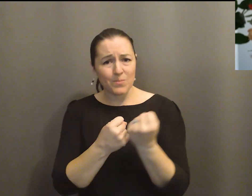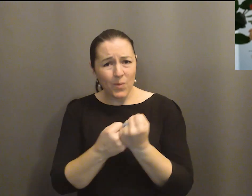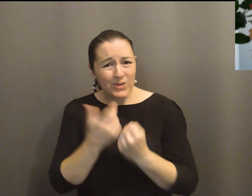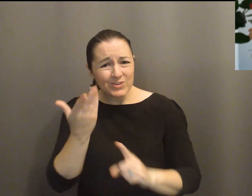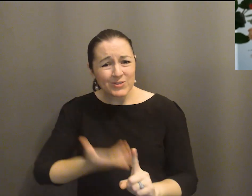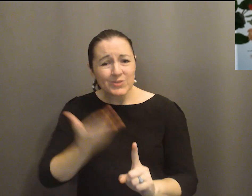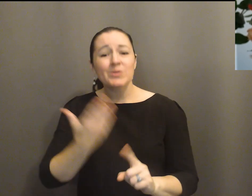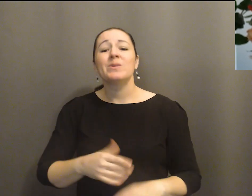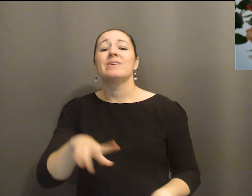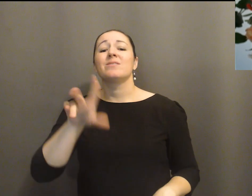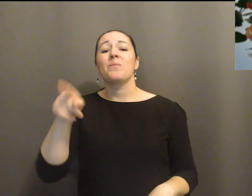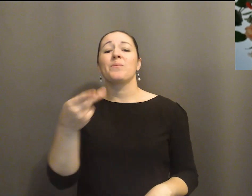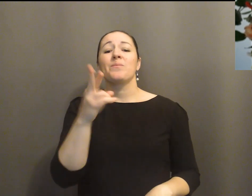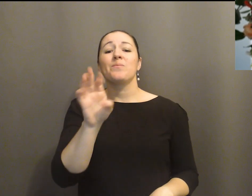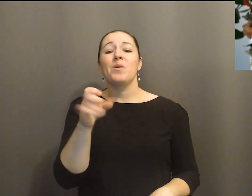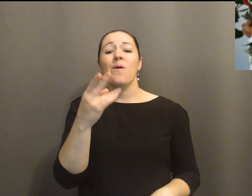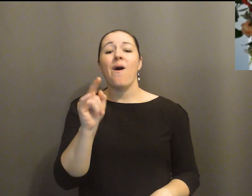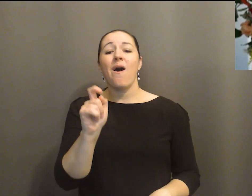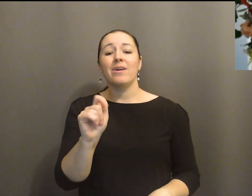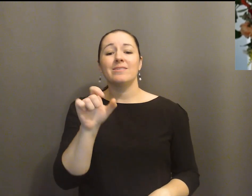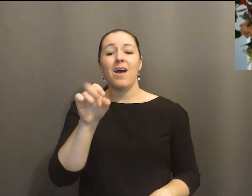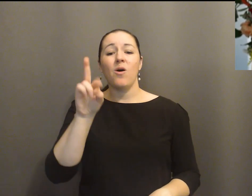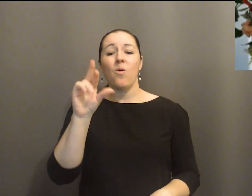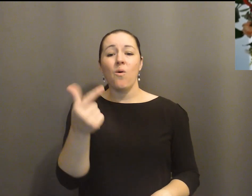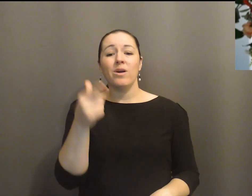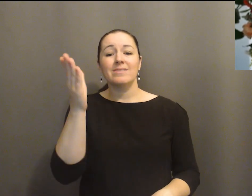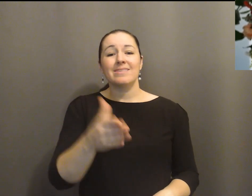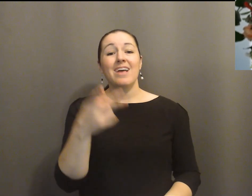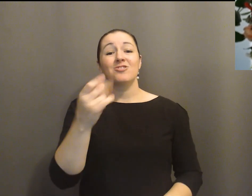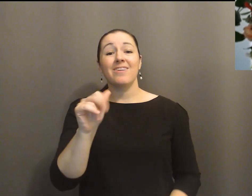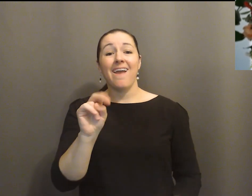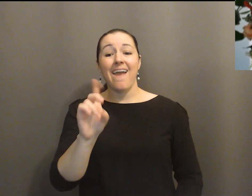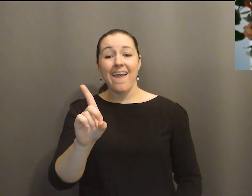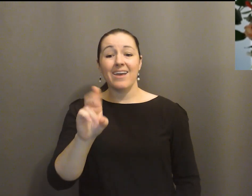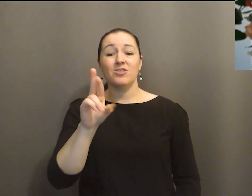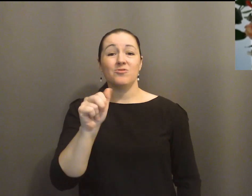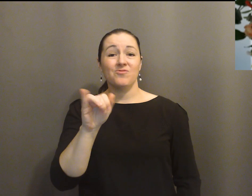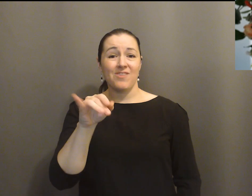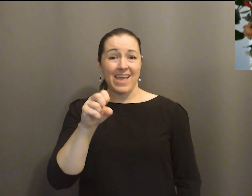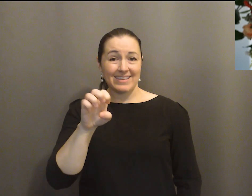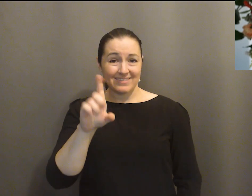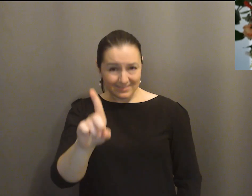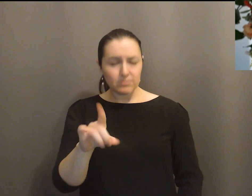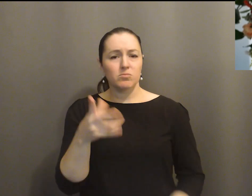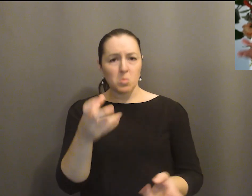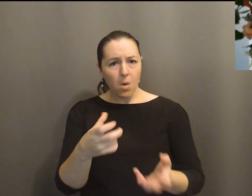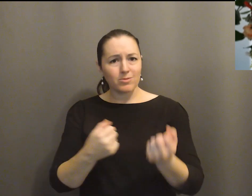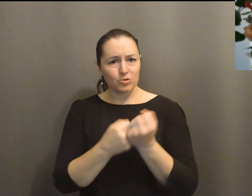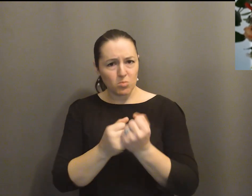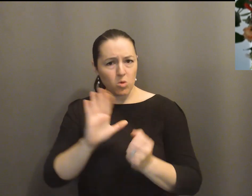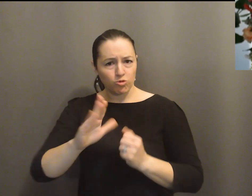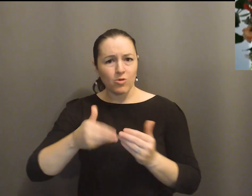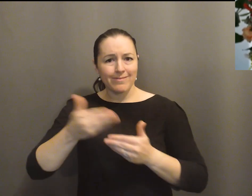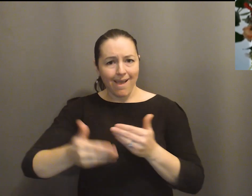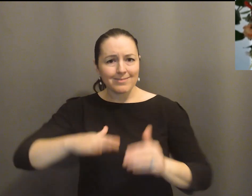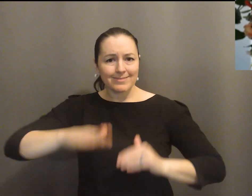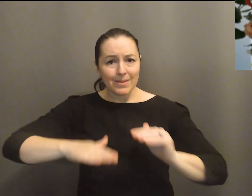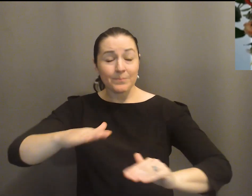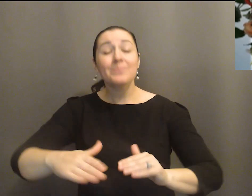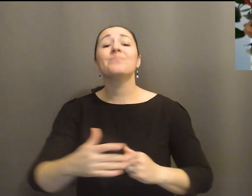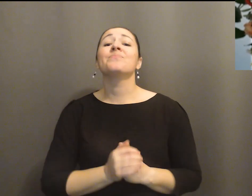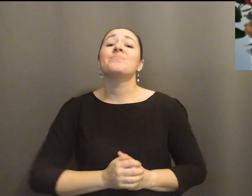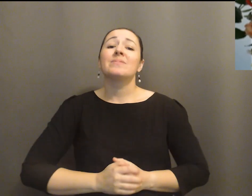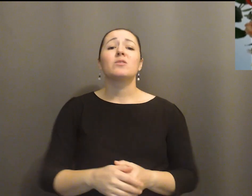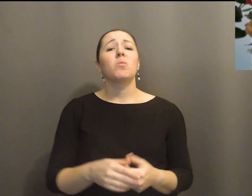you go ahead And go to PureHeart.org Forward slash Handraised We have some next steps For you that we would love To share And we're just praying That throughout this week